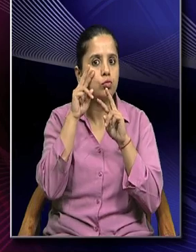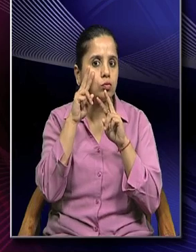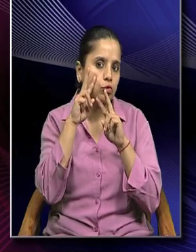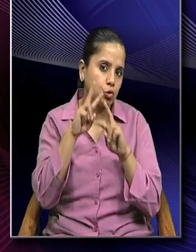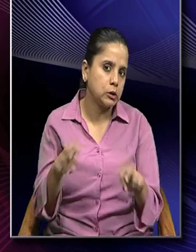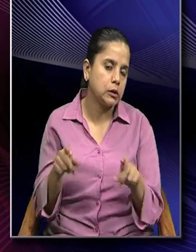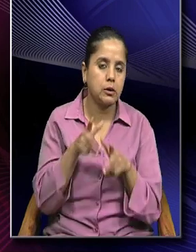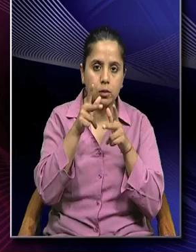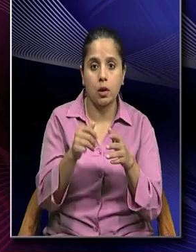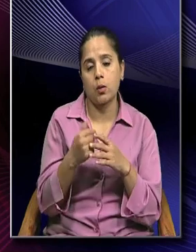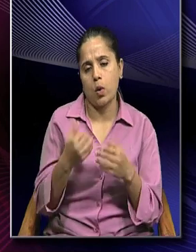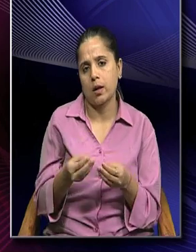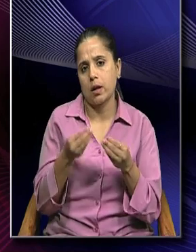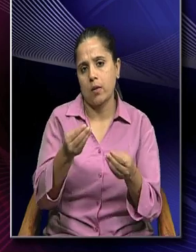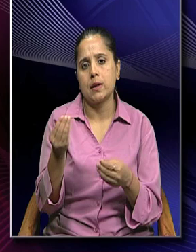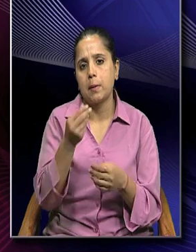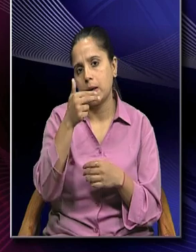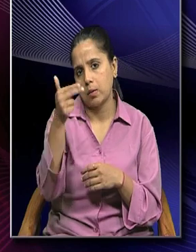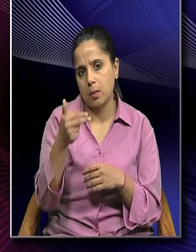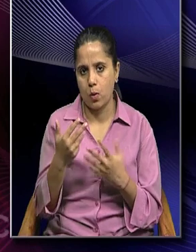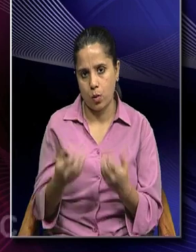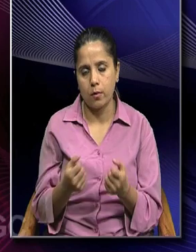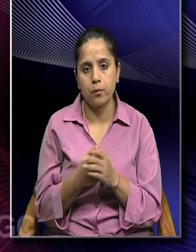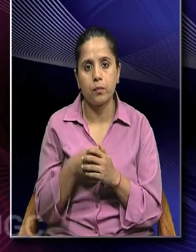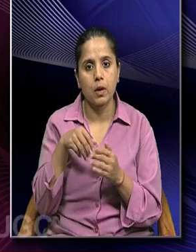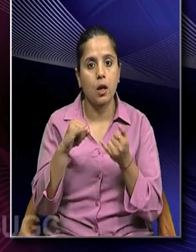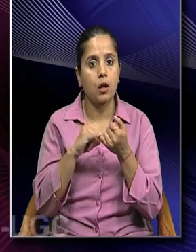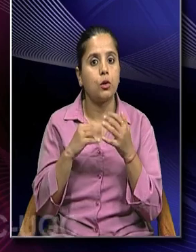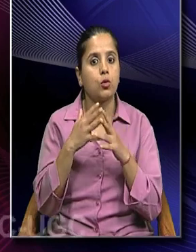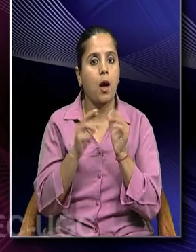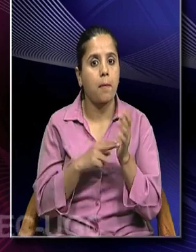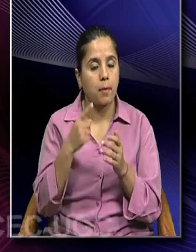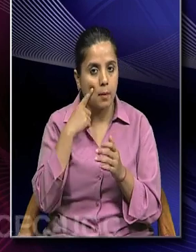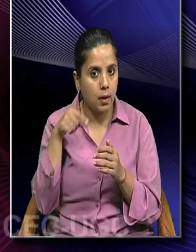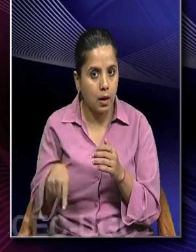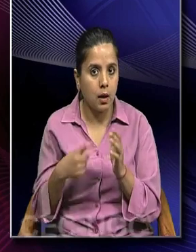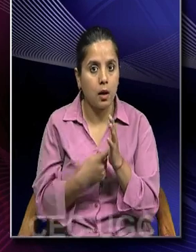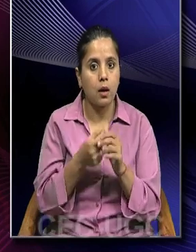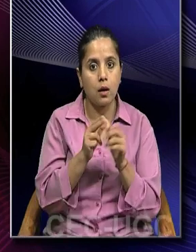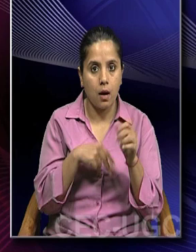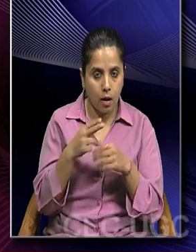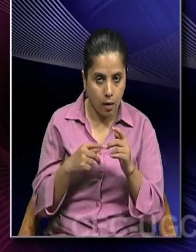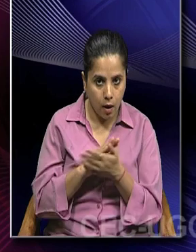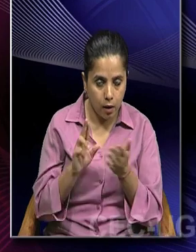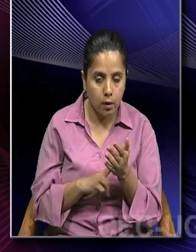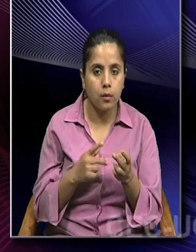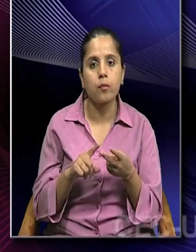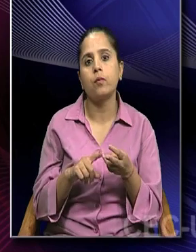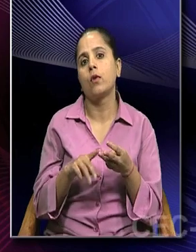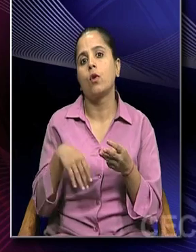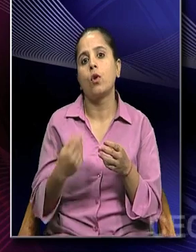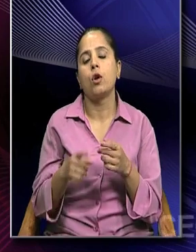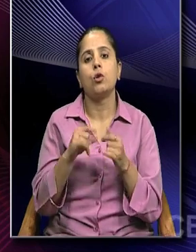would like to give you certain names like Swami Ranganathananda, Swami